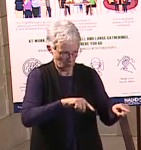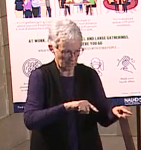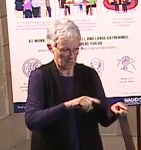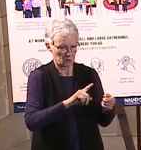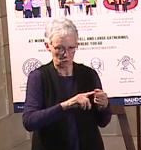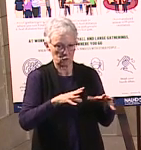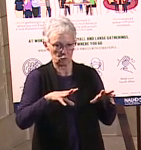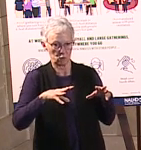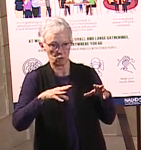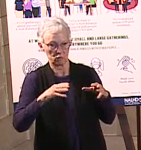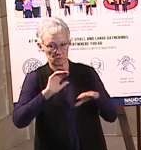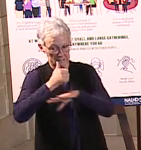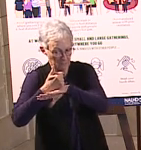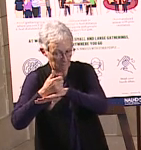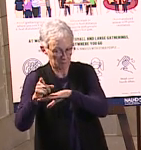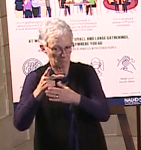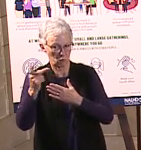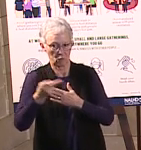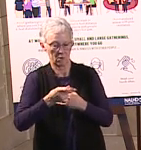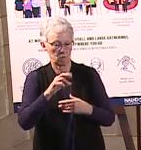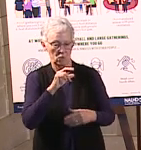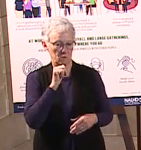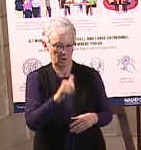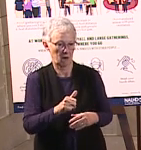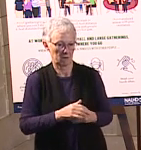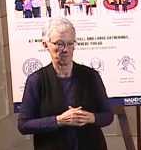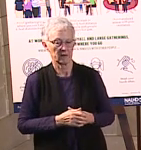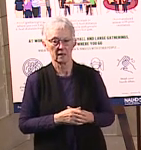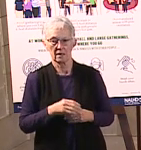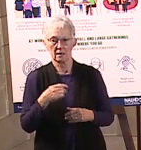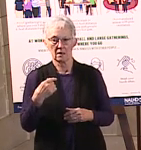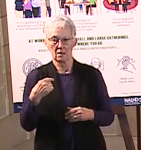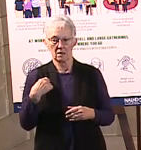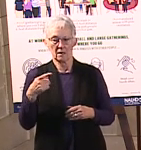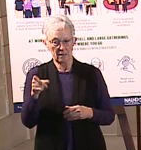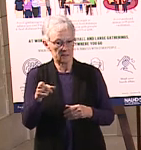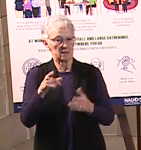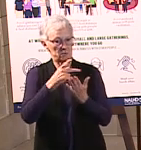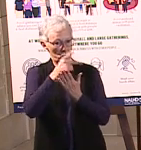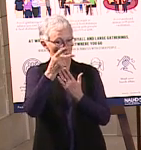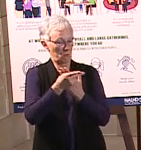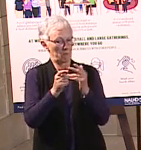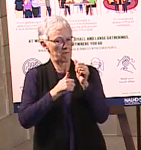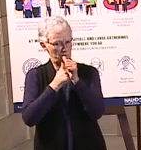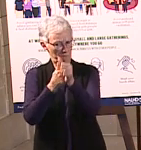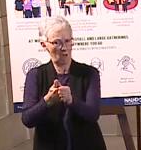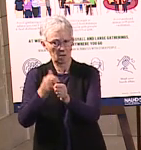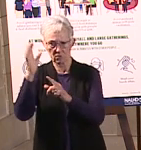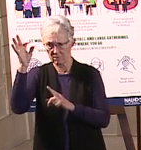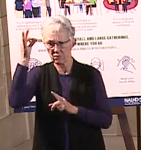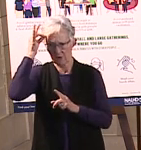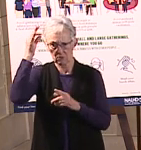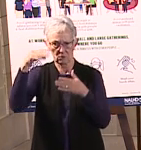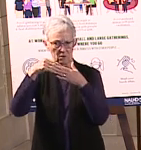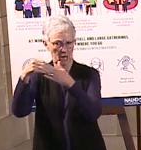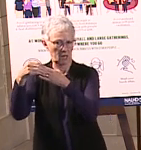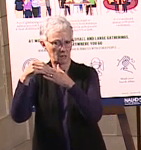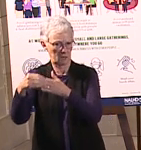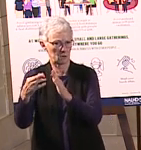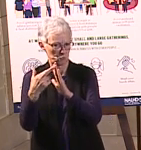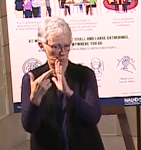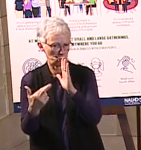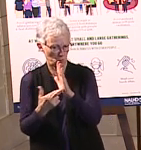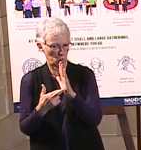necessity of the state and federal guidelines that have been put in place to protect residents who are among the most vulnerable to